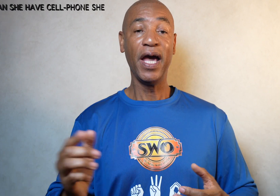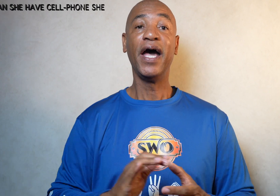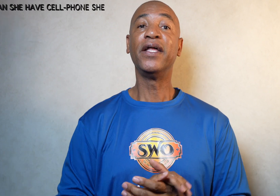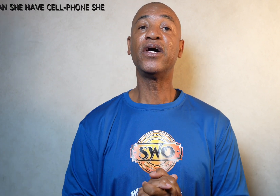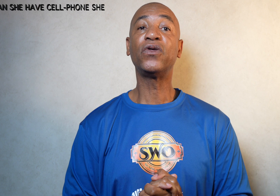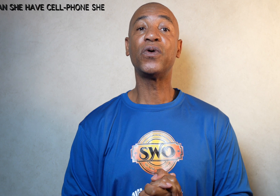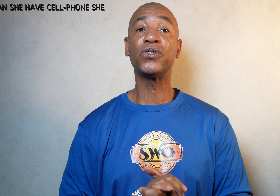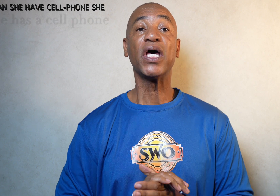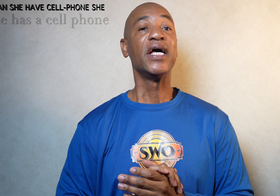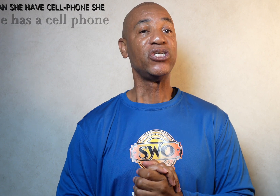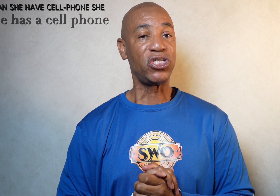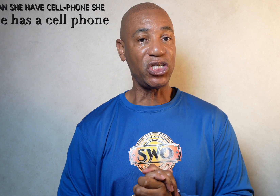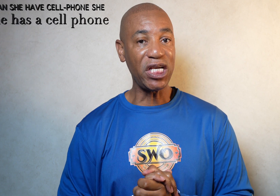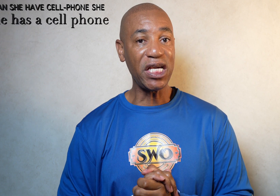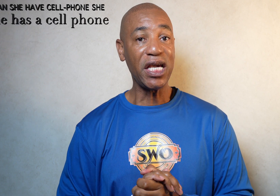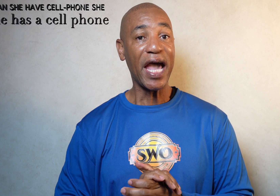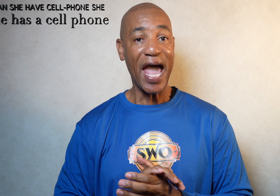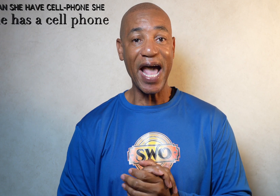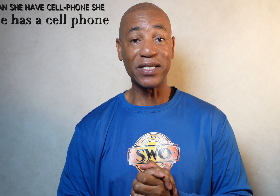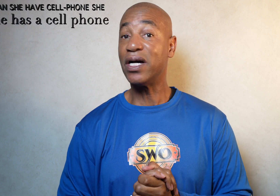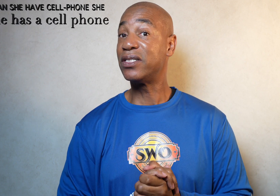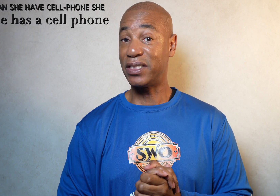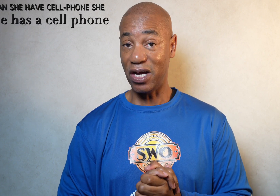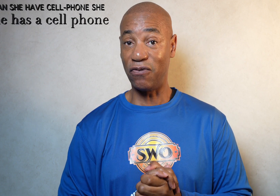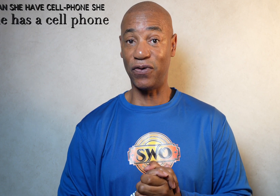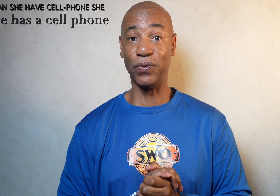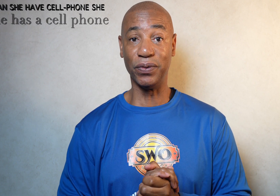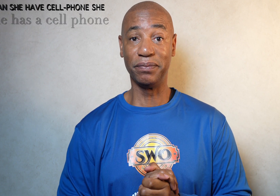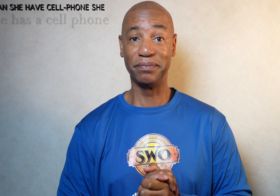In other words, she has a cell phone.